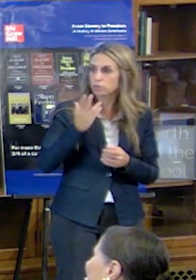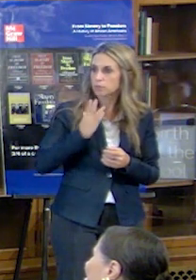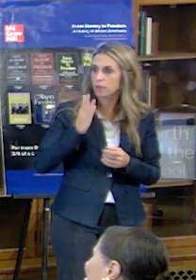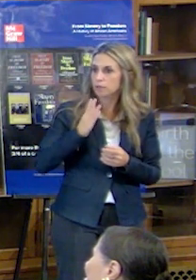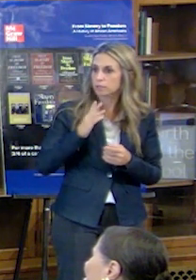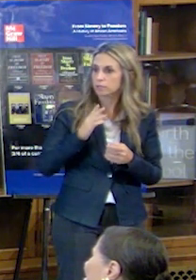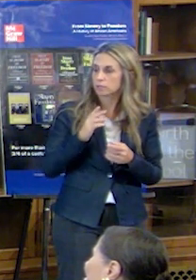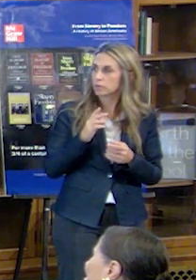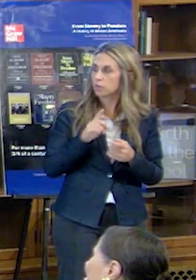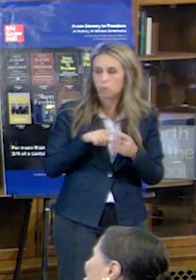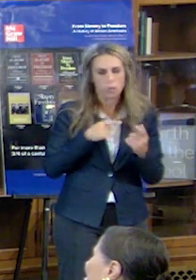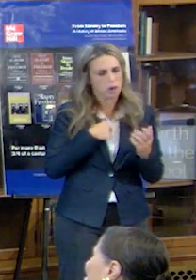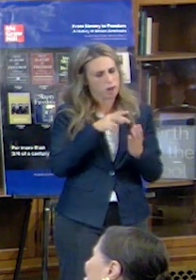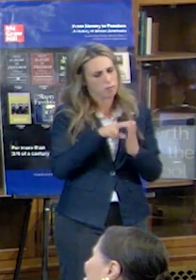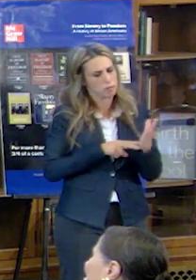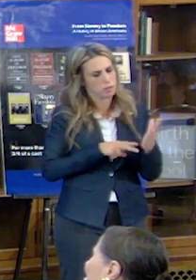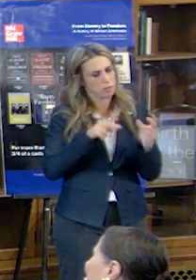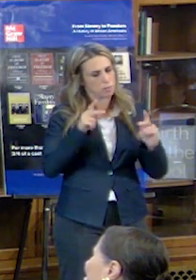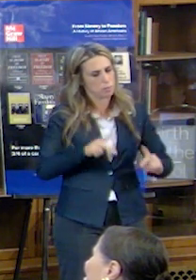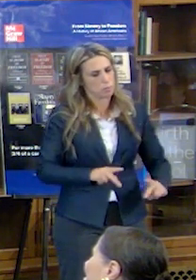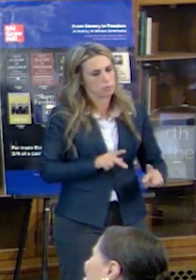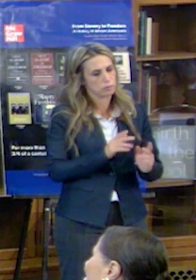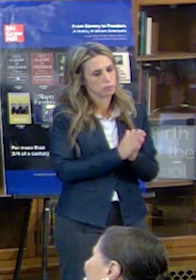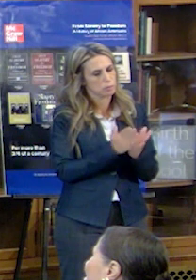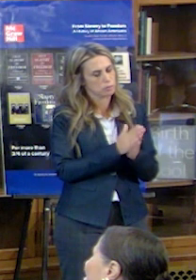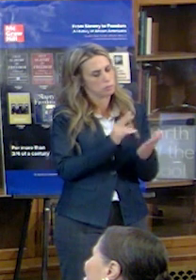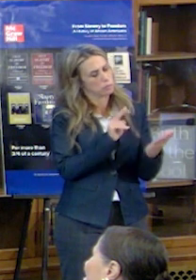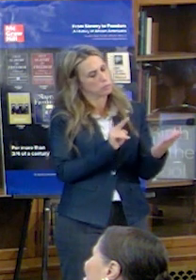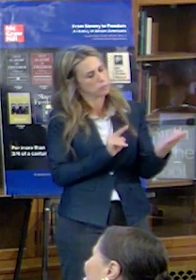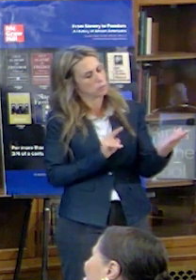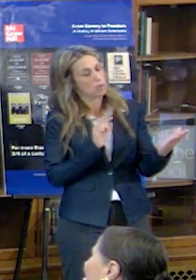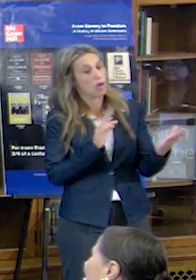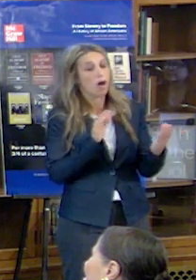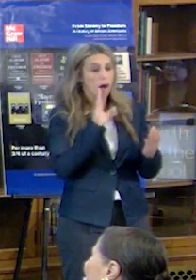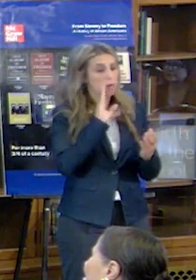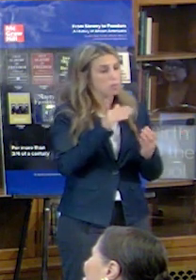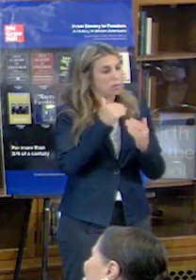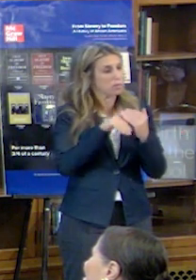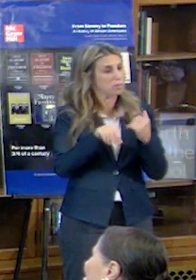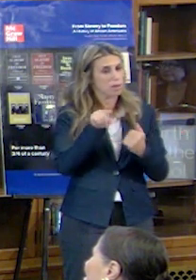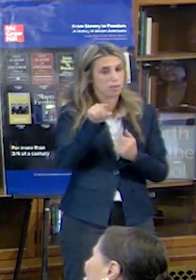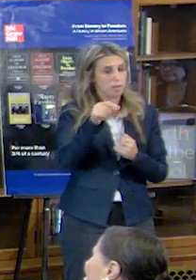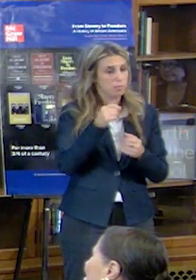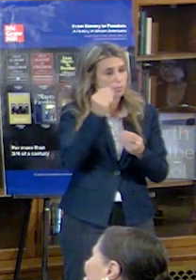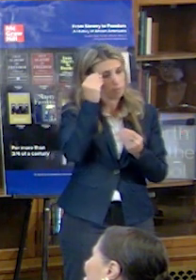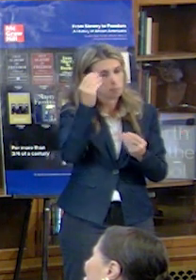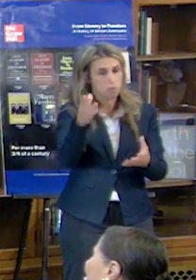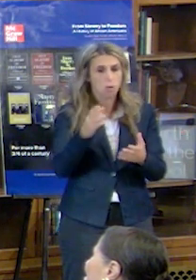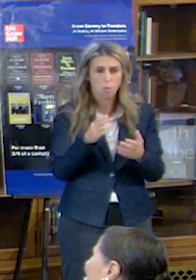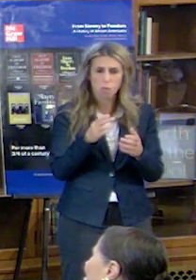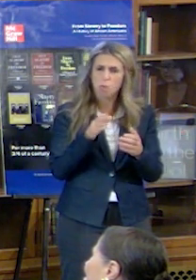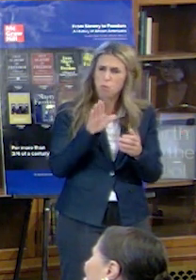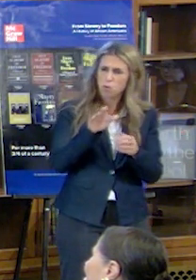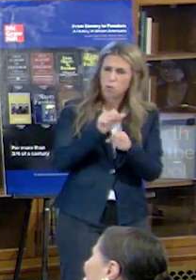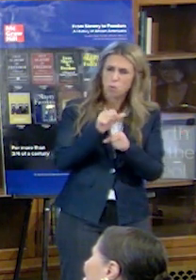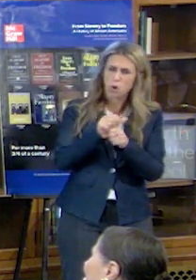I read someone's work and it informs my historical think I make an Appo to email them to let them know how important their work has been to me